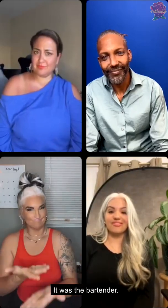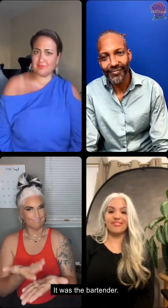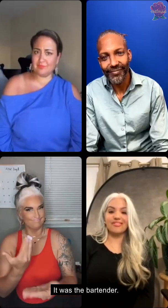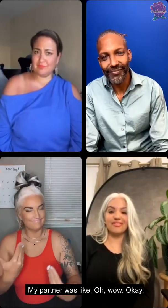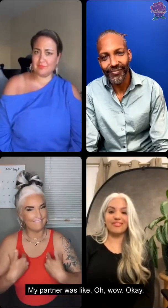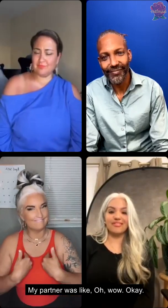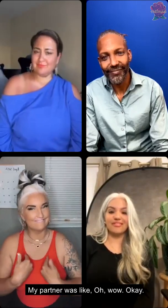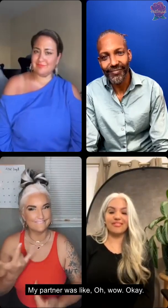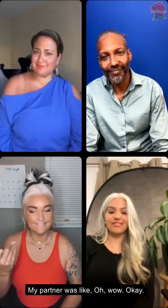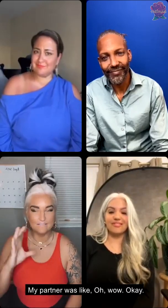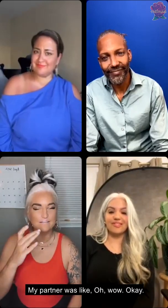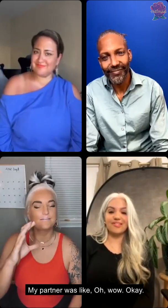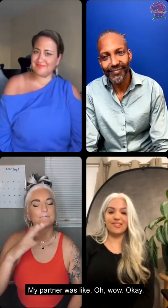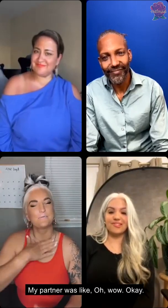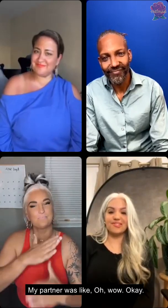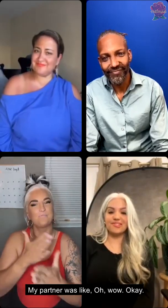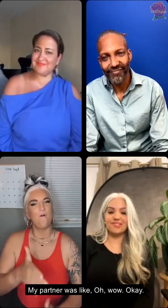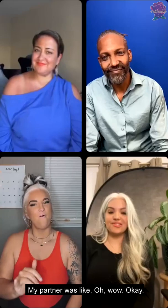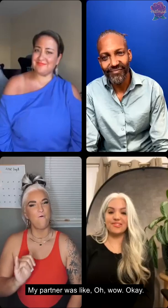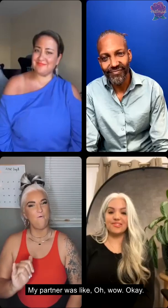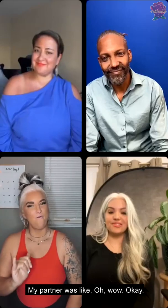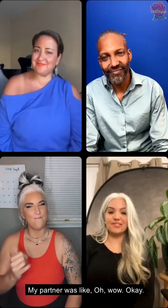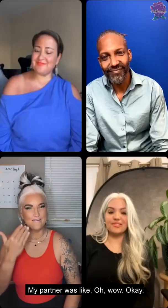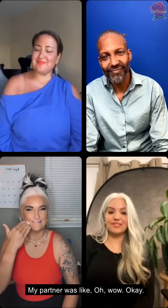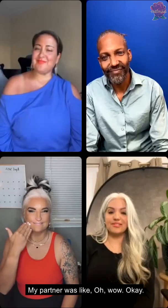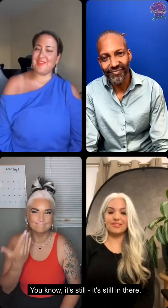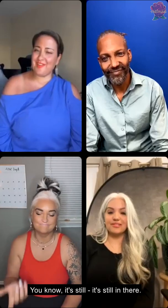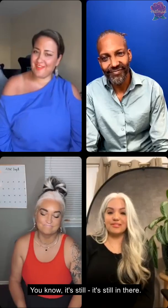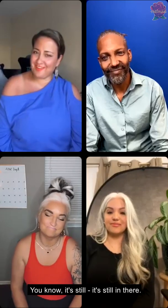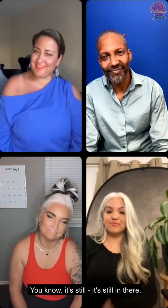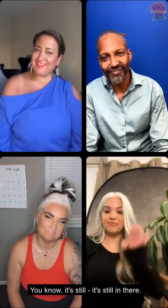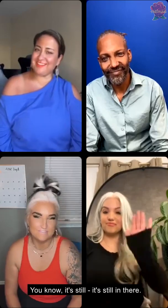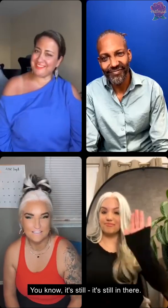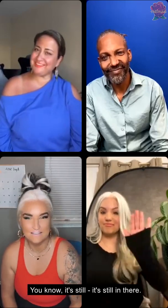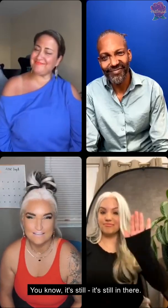see? It was the bartender. My partner was like, oh, wow, okay.